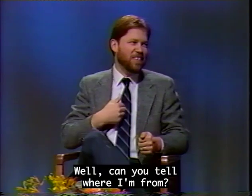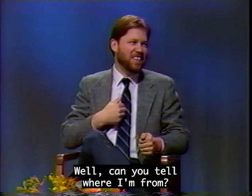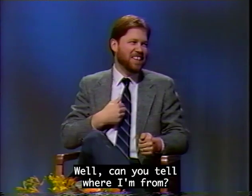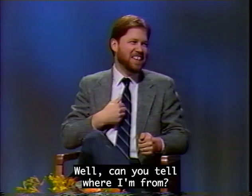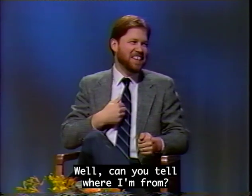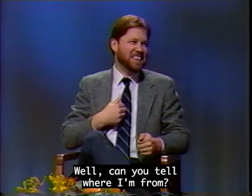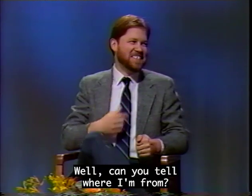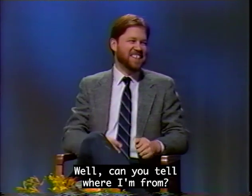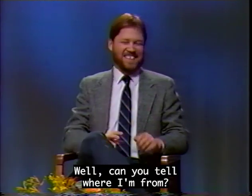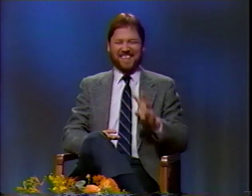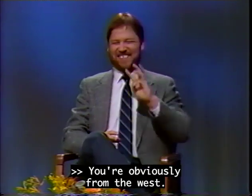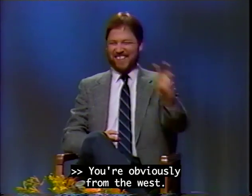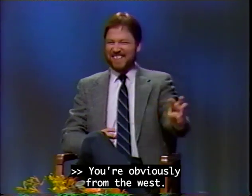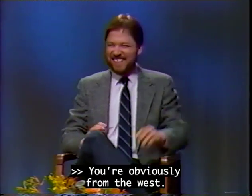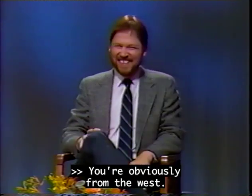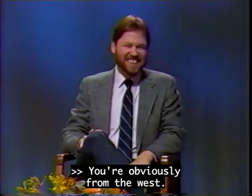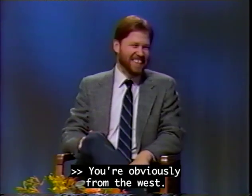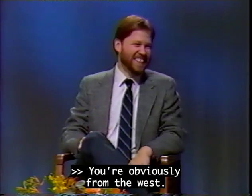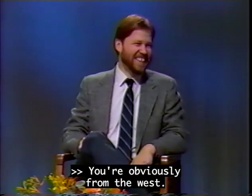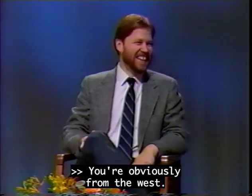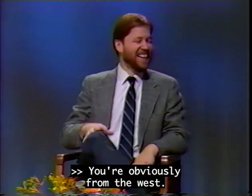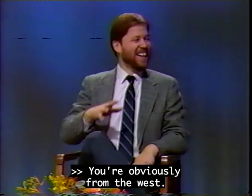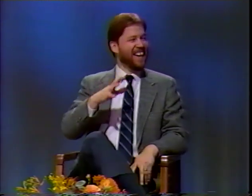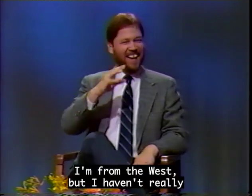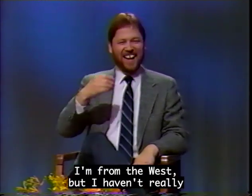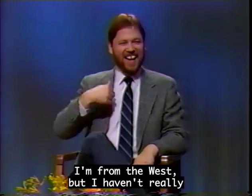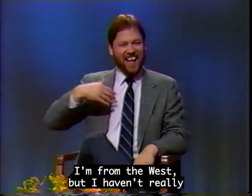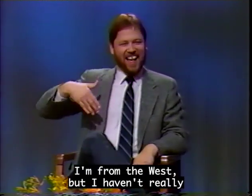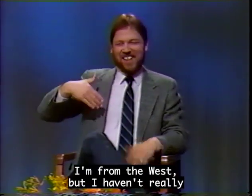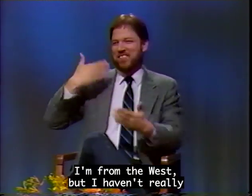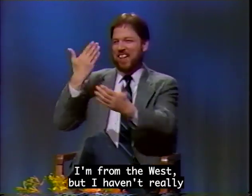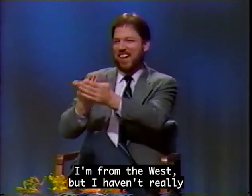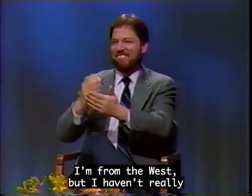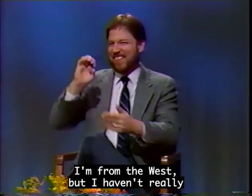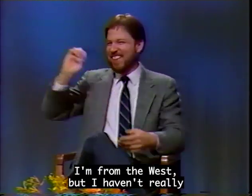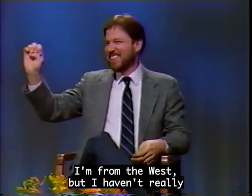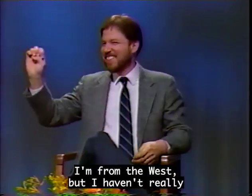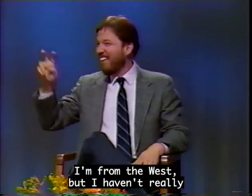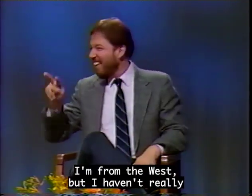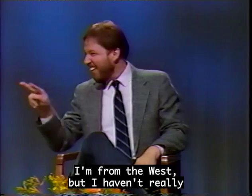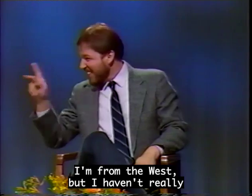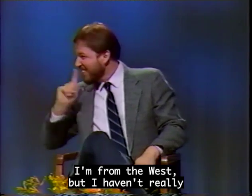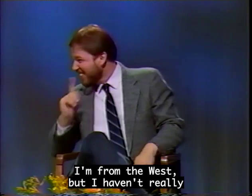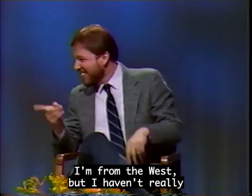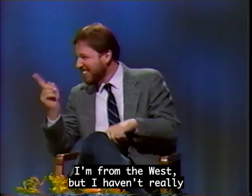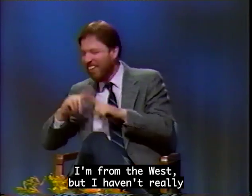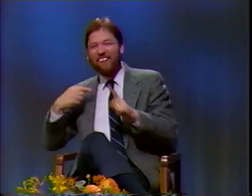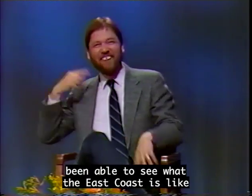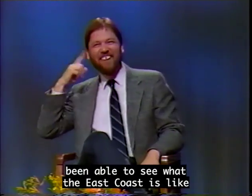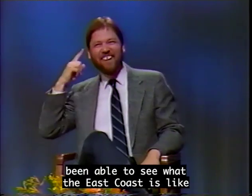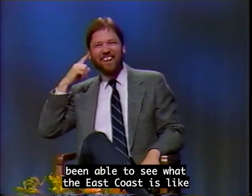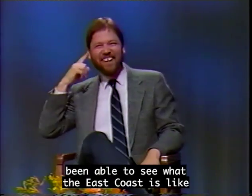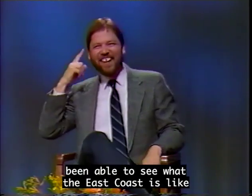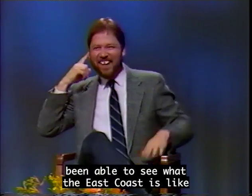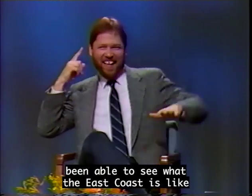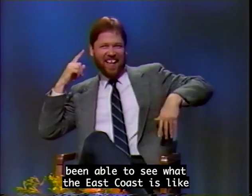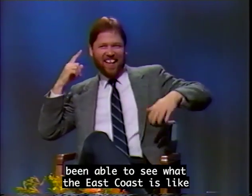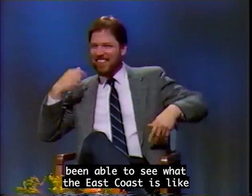you tell where I'm from? You're obviously from the West. I'm from the West, but I haven't really been able to see what the East